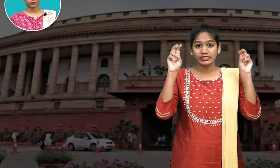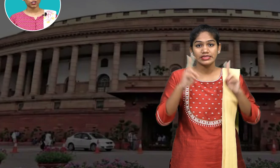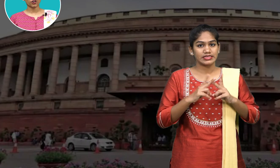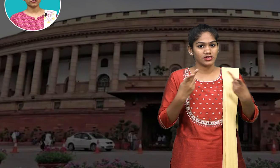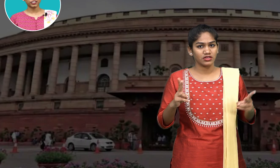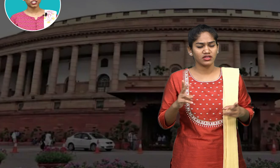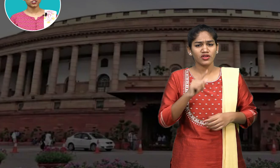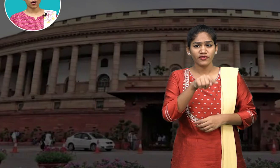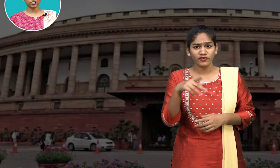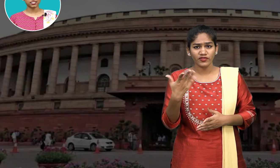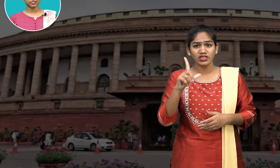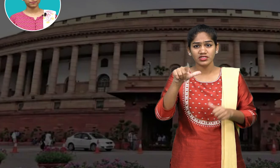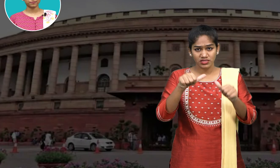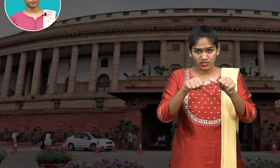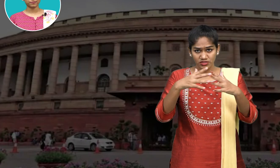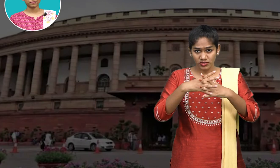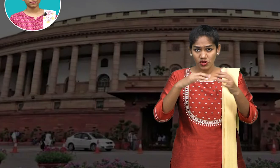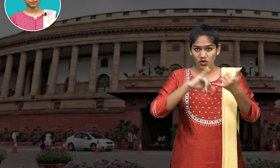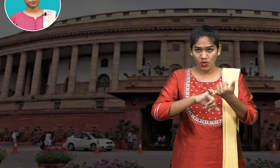Subjects on which laws